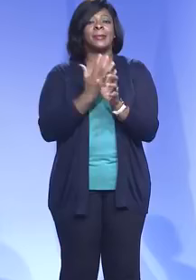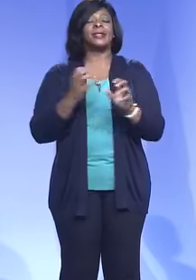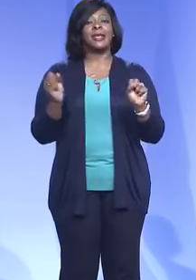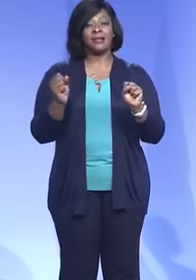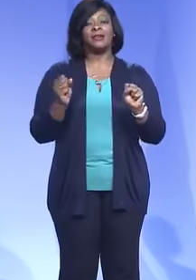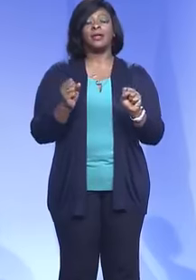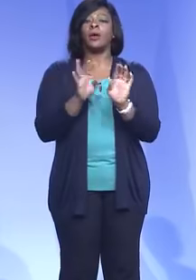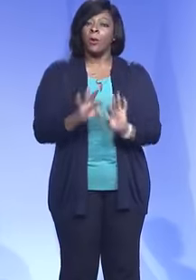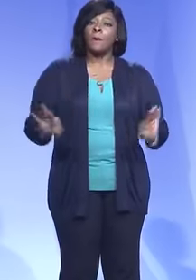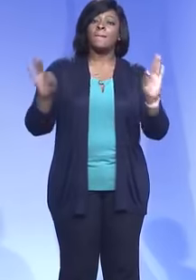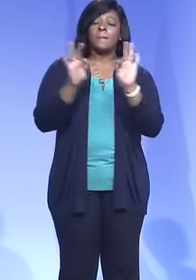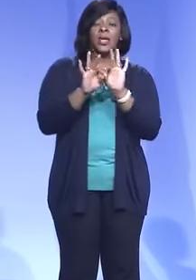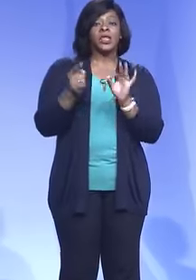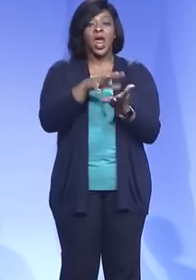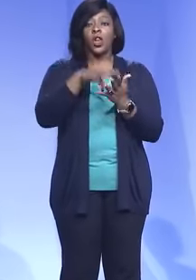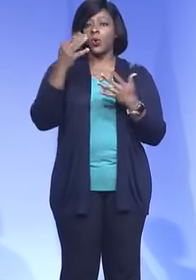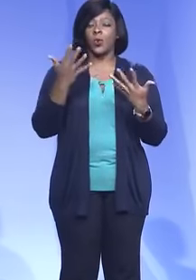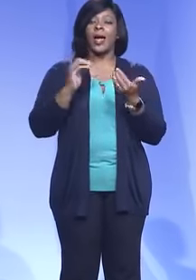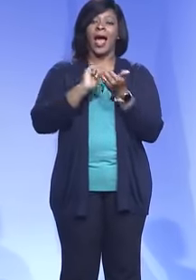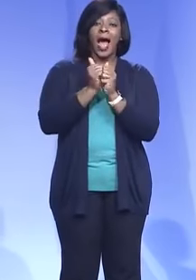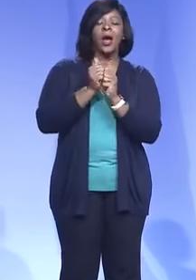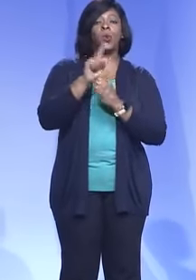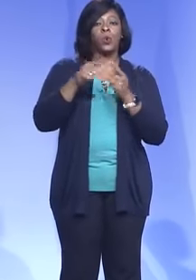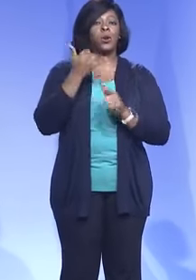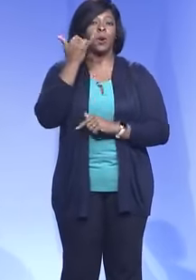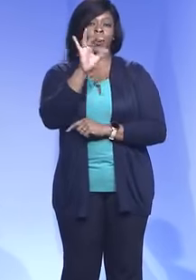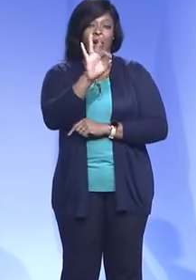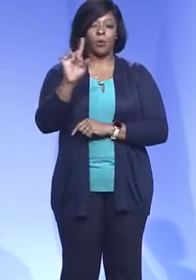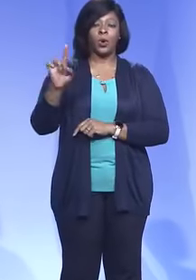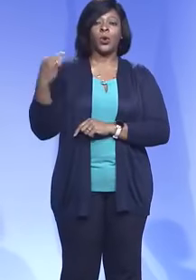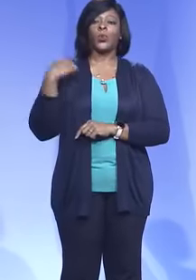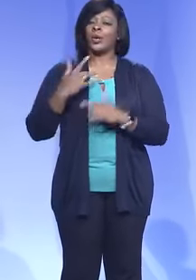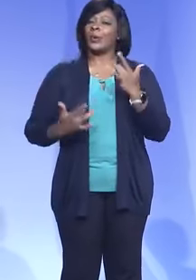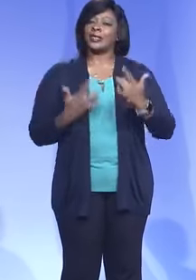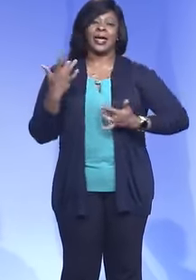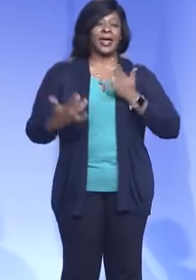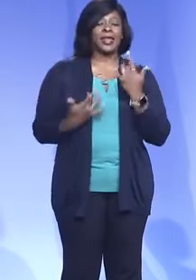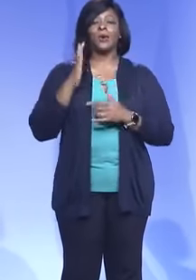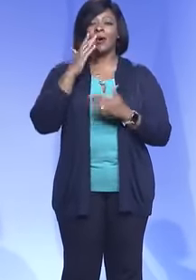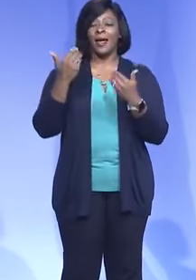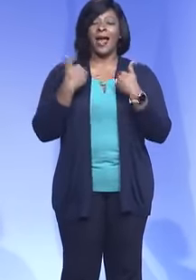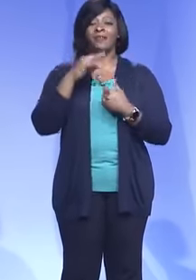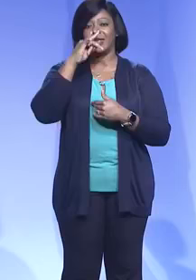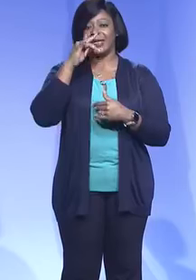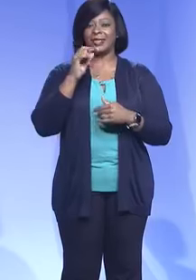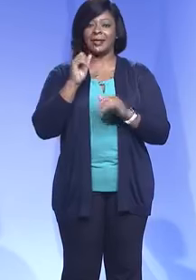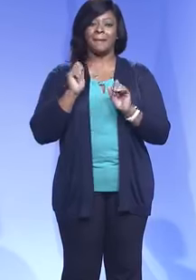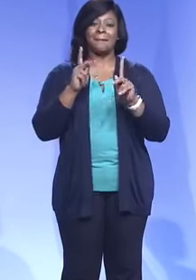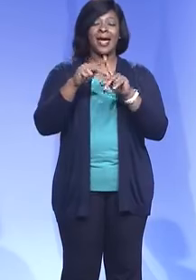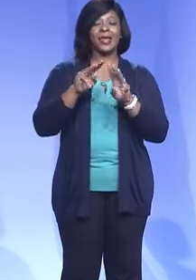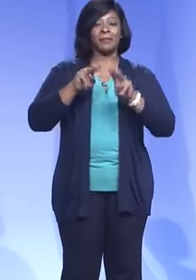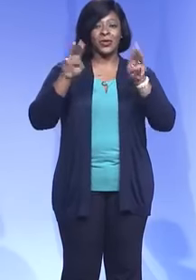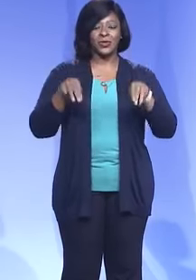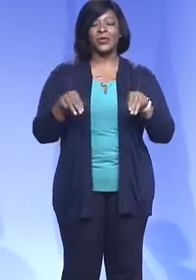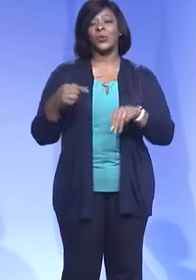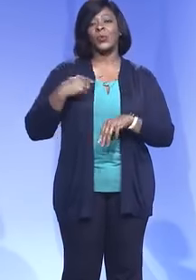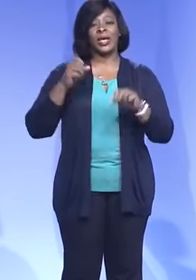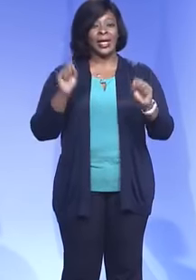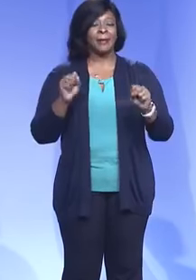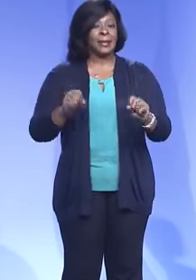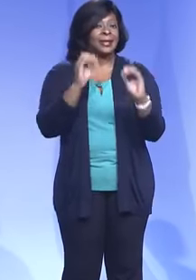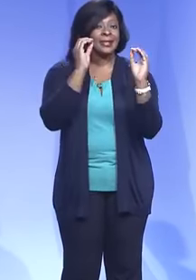But the most important thing they learn is how and when to call 911. So we are so excited that we're going to have kids back in the museum and that we'll be